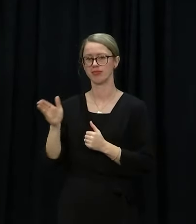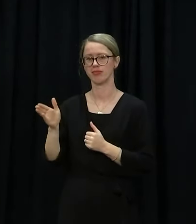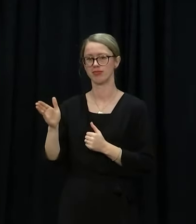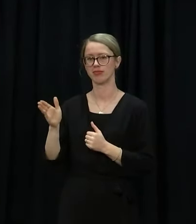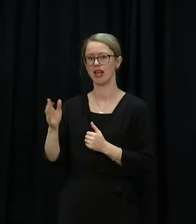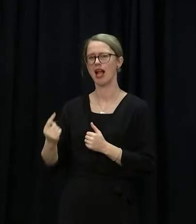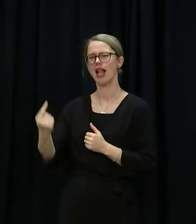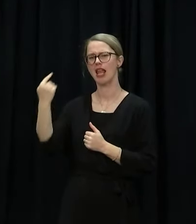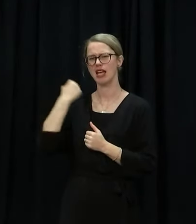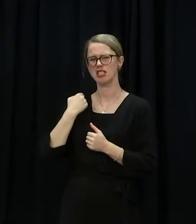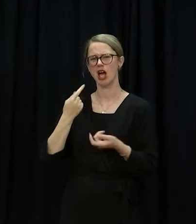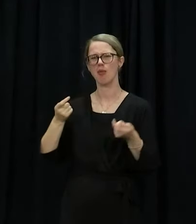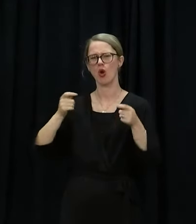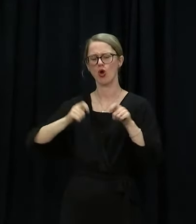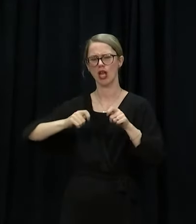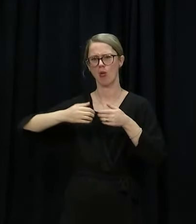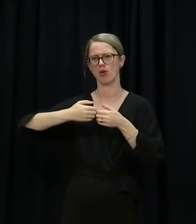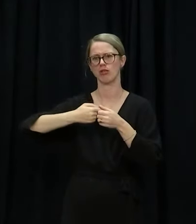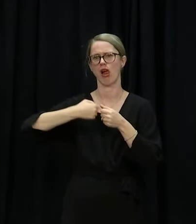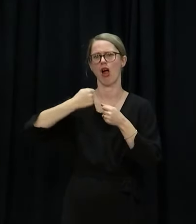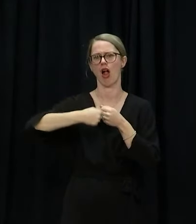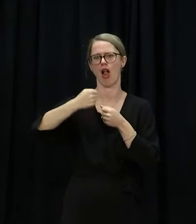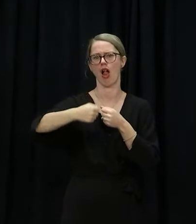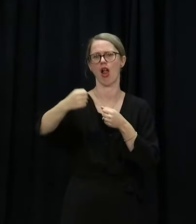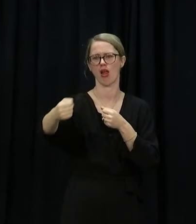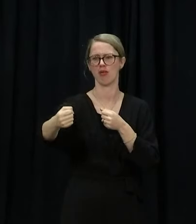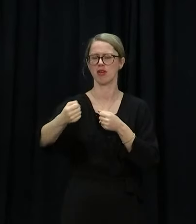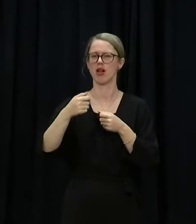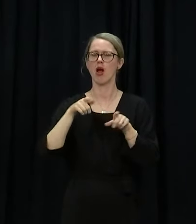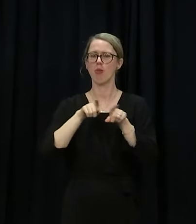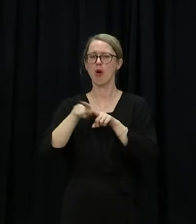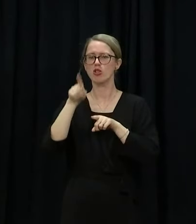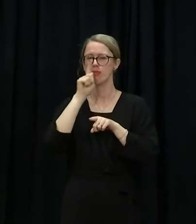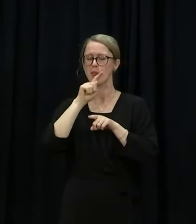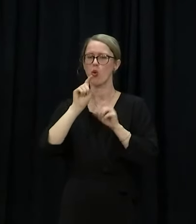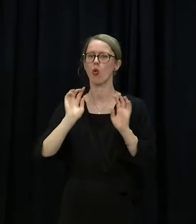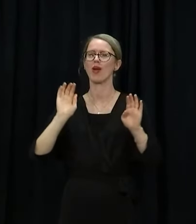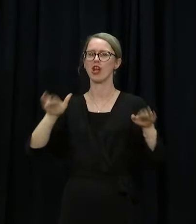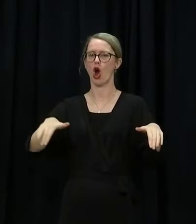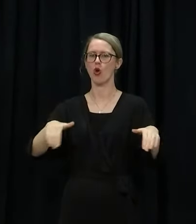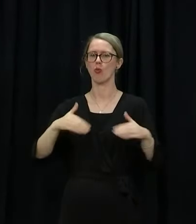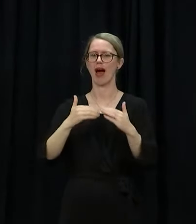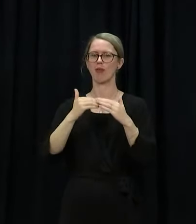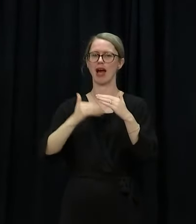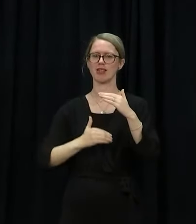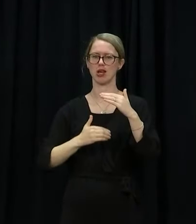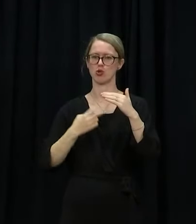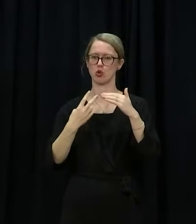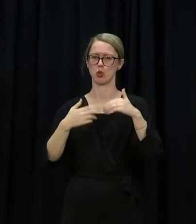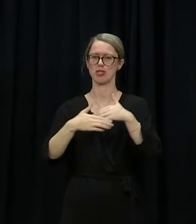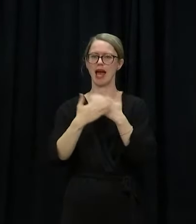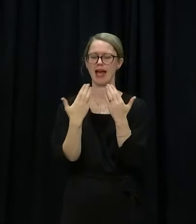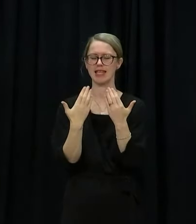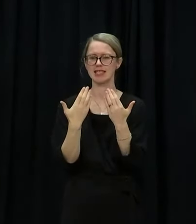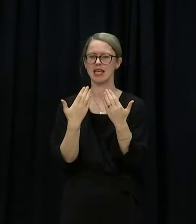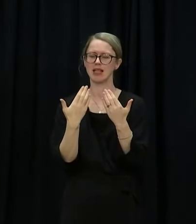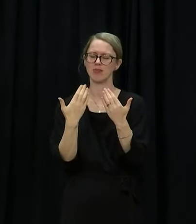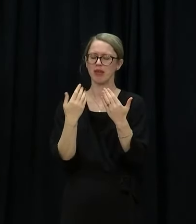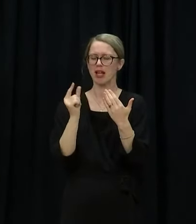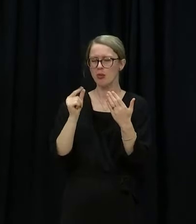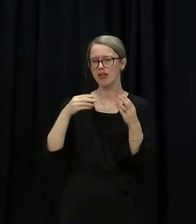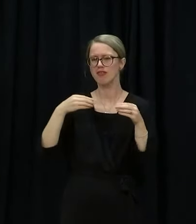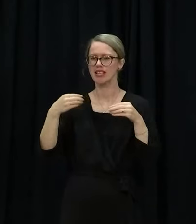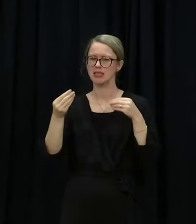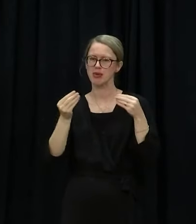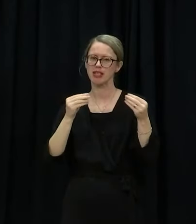we had a prolonged period in level 4. We managed to get people by and large moved within that 48 hours. A bit of flexibility around the edges where we know